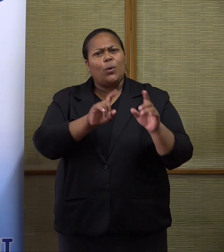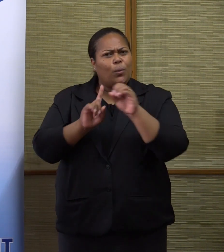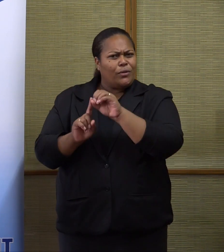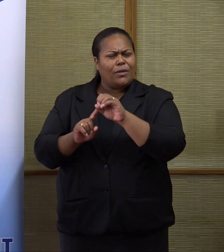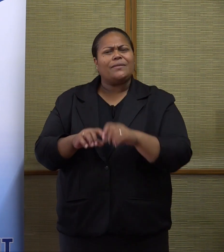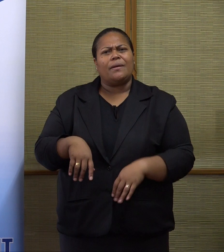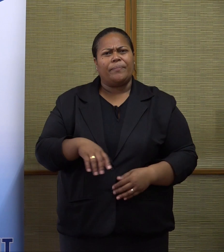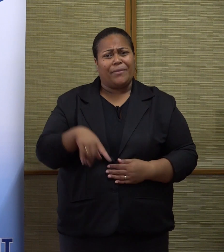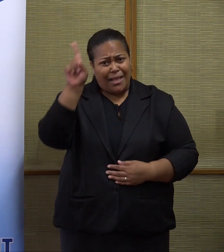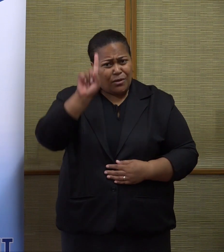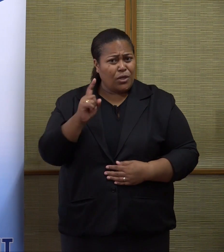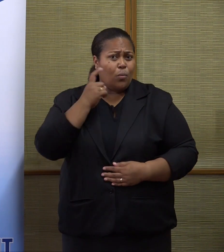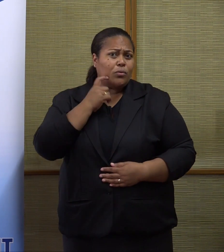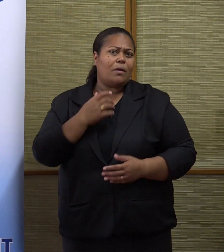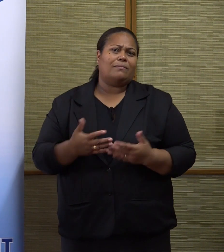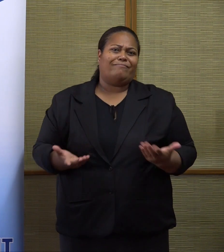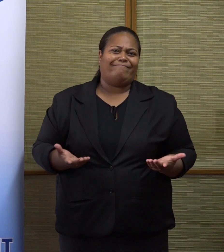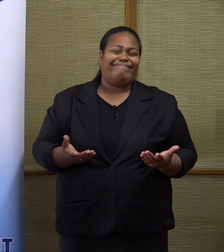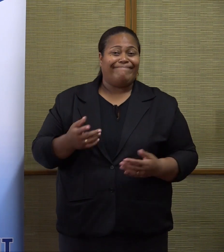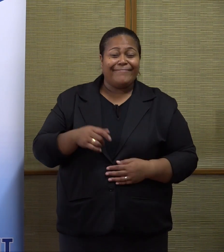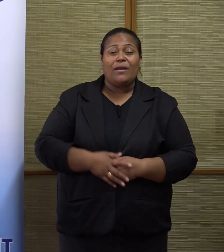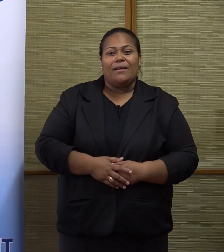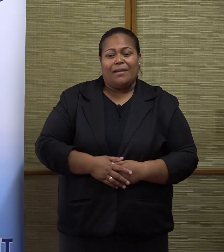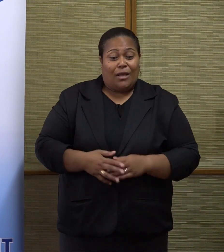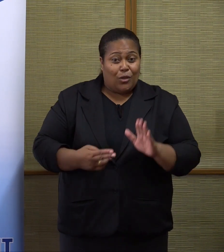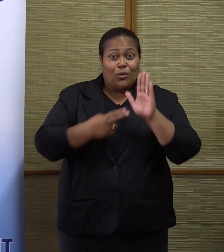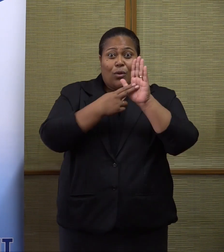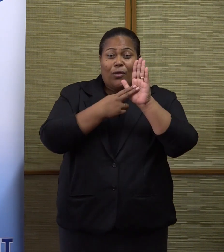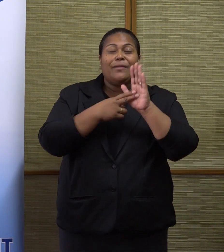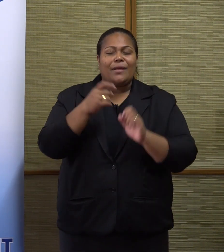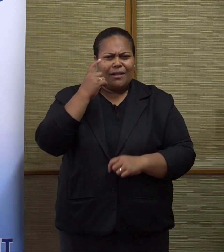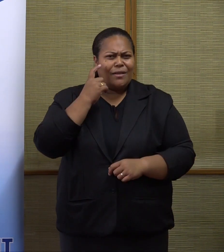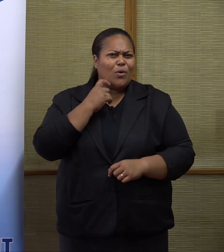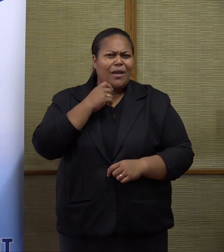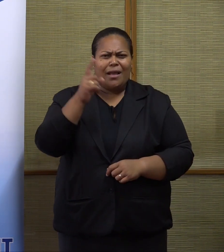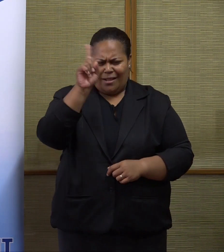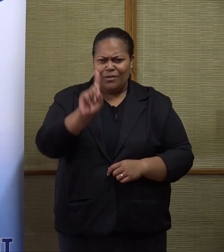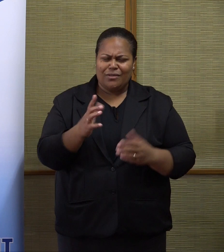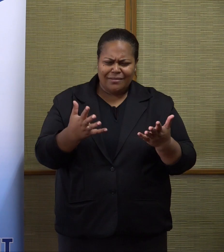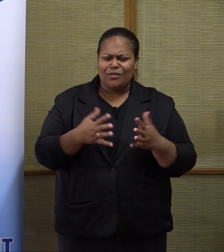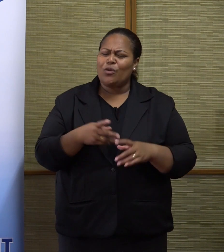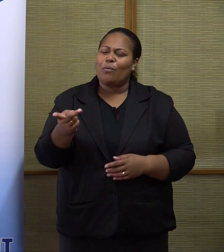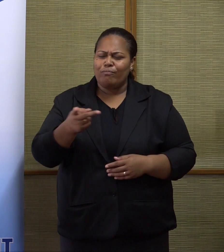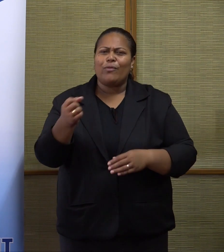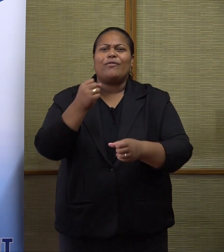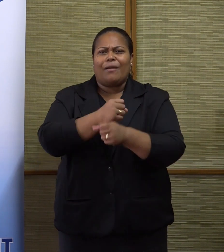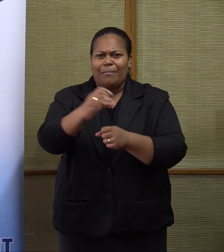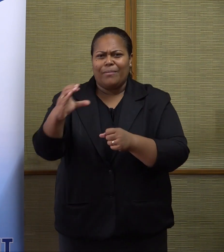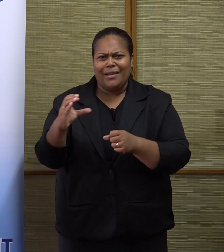the north? The power and water in the north, again, this is something that both EFL and Water Authority is trying to